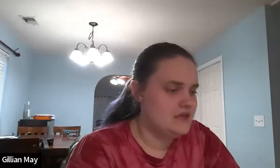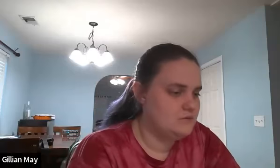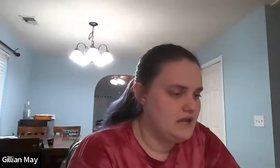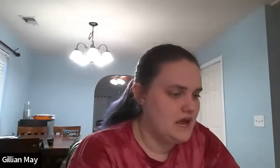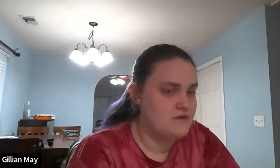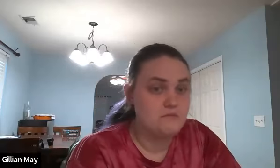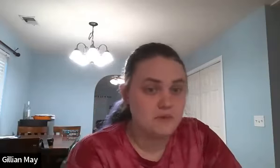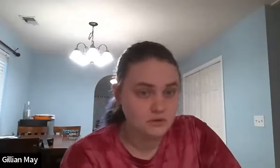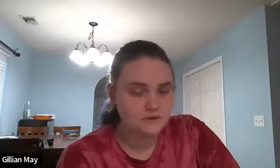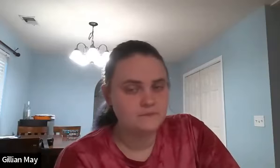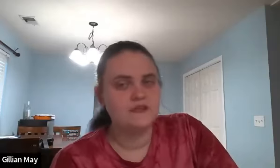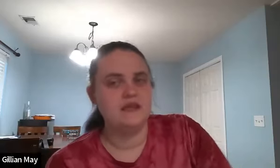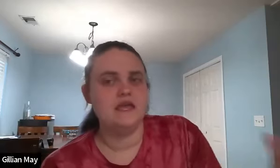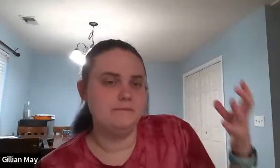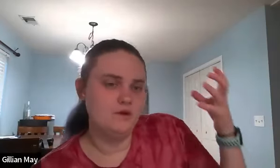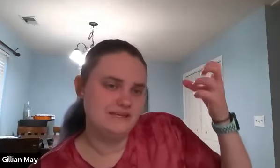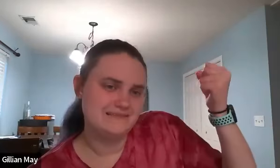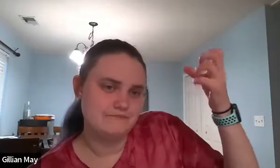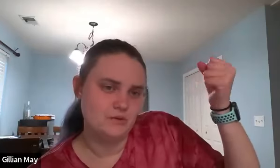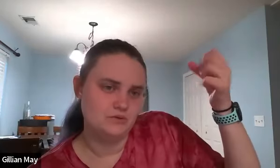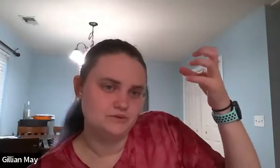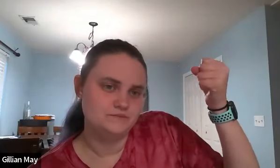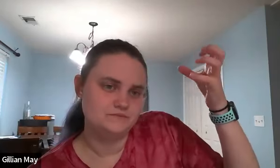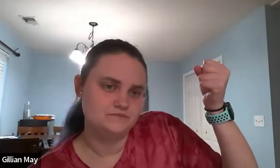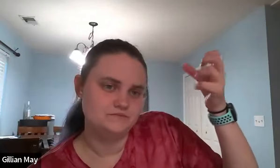Then we have milk, and milk is milk.